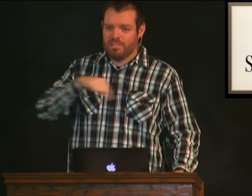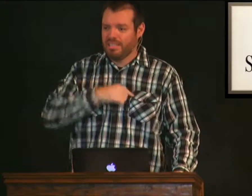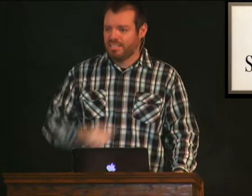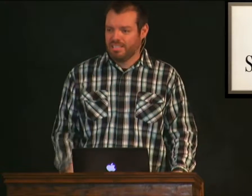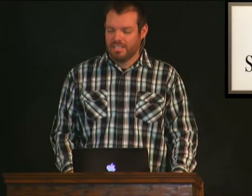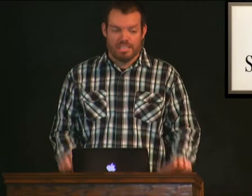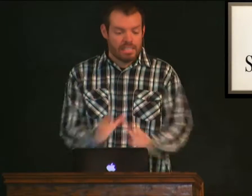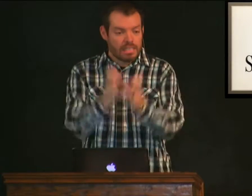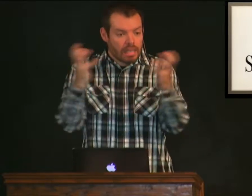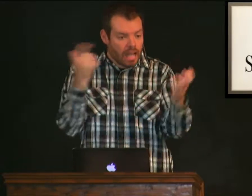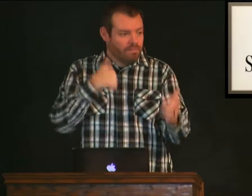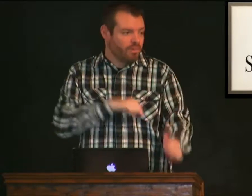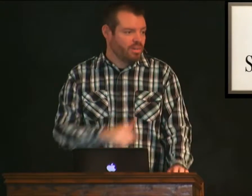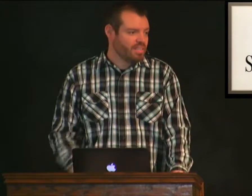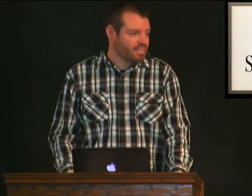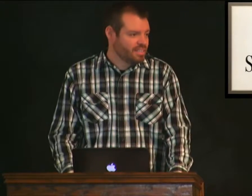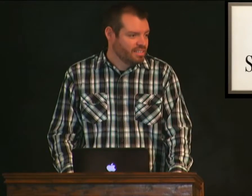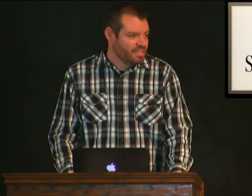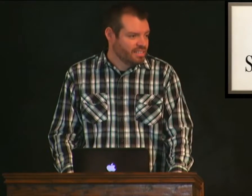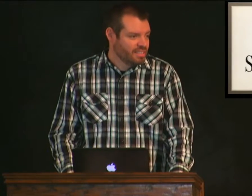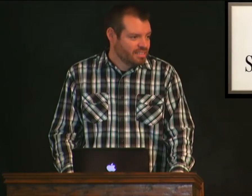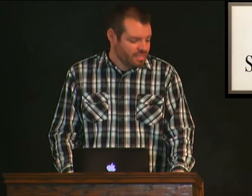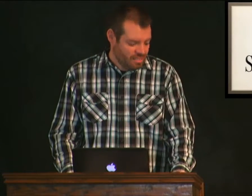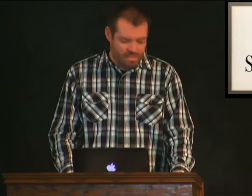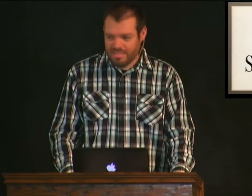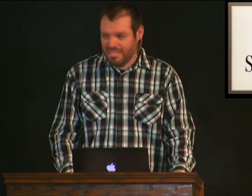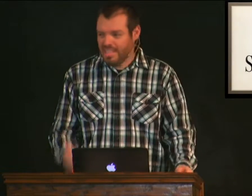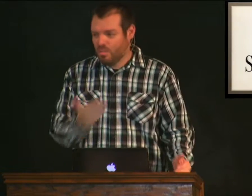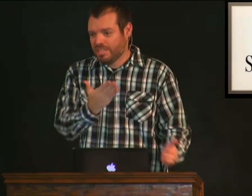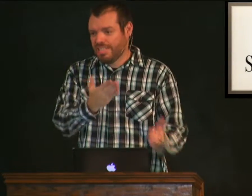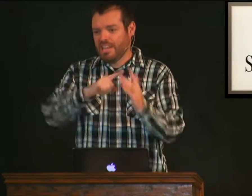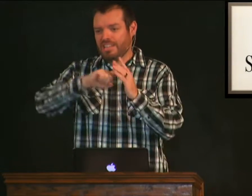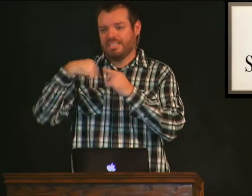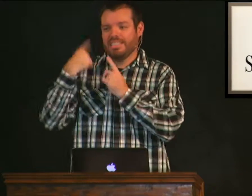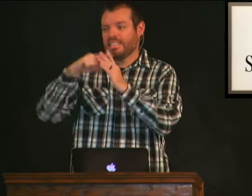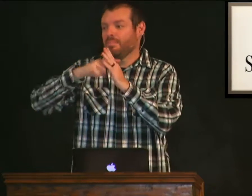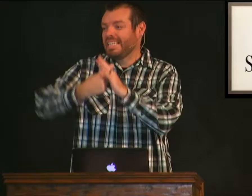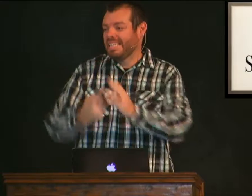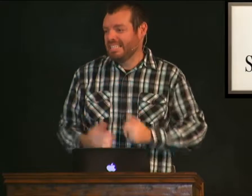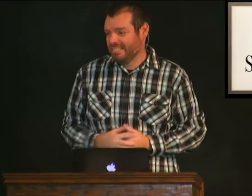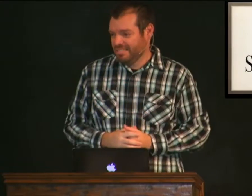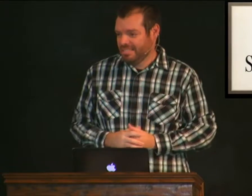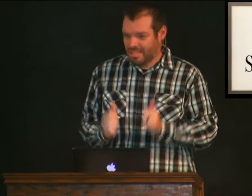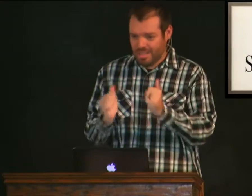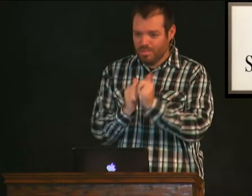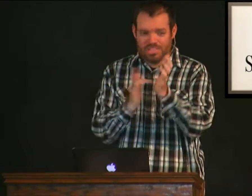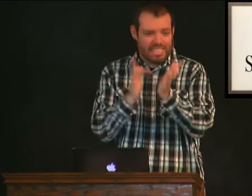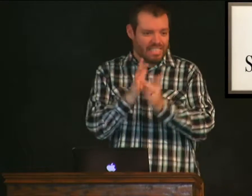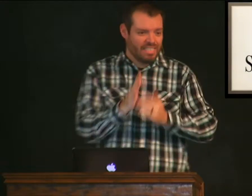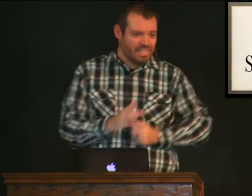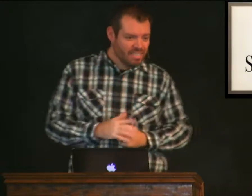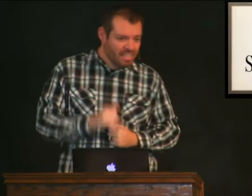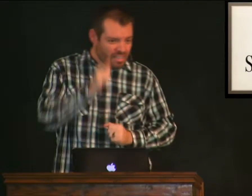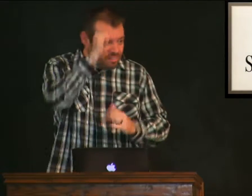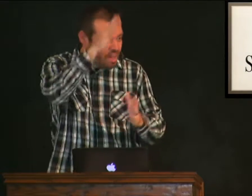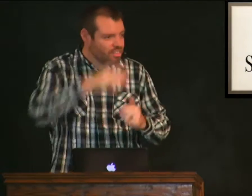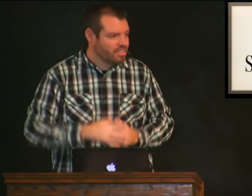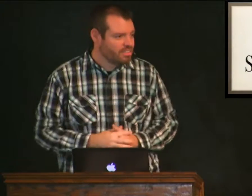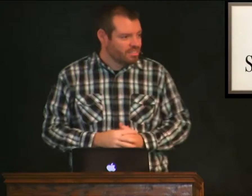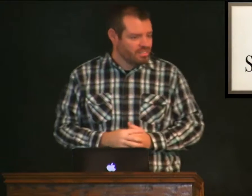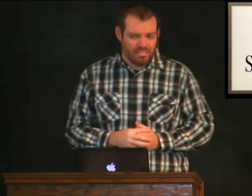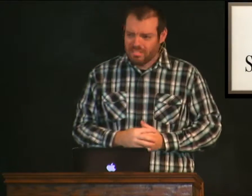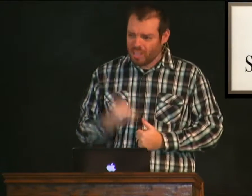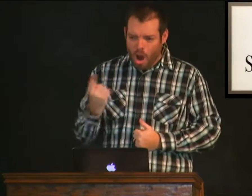benefits for us. It does a lot for us. It was there since the beginning with Jesus and the